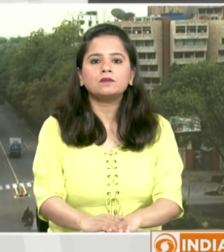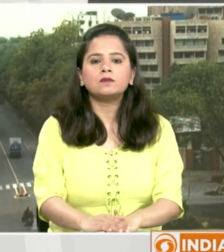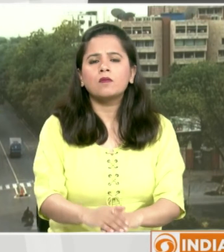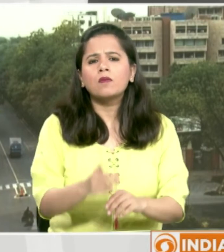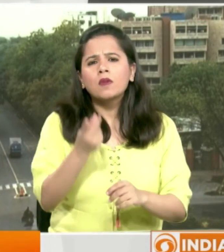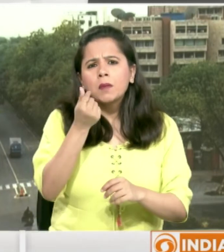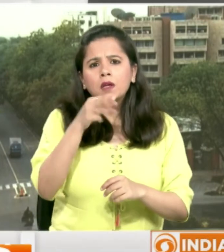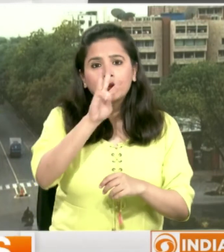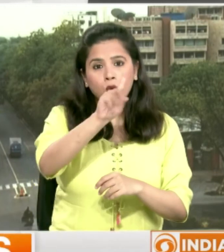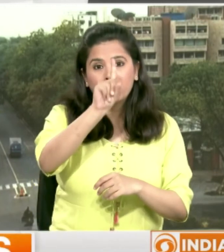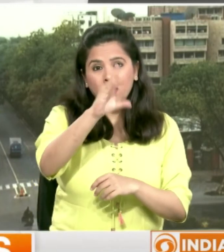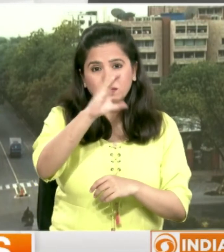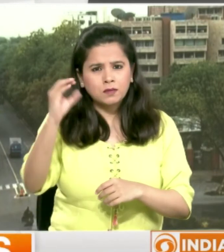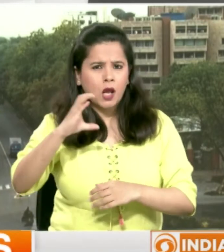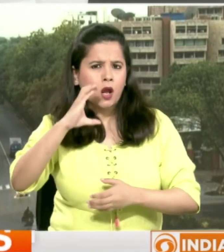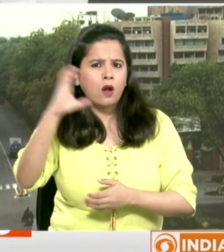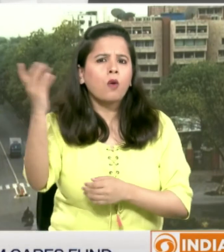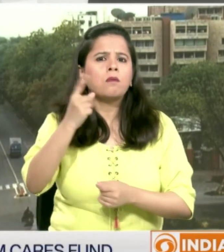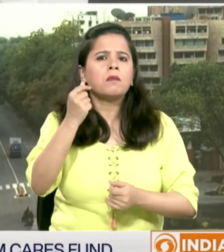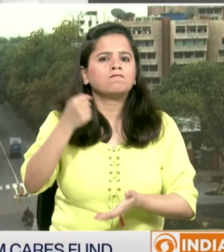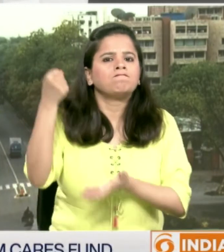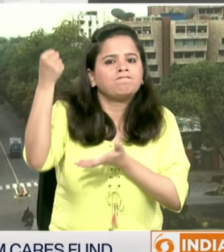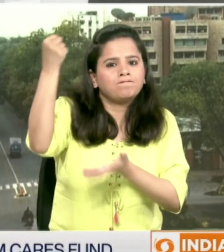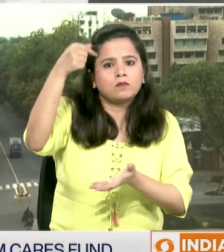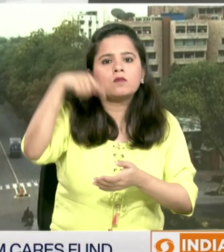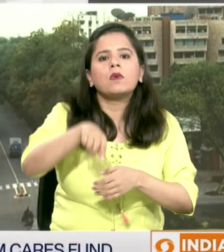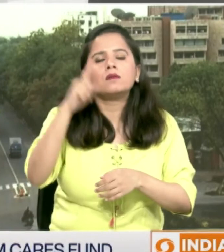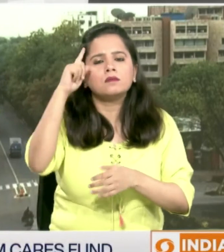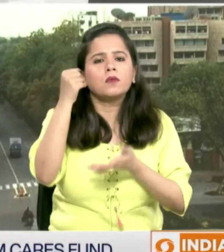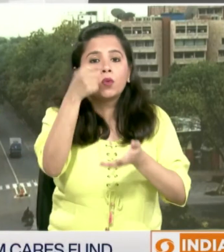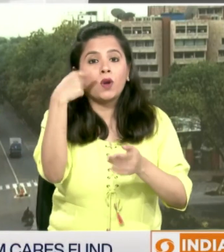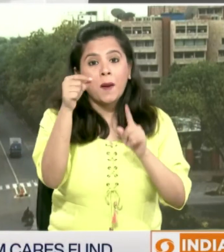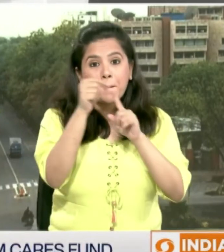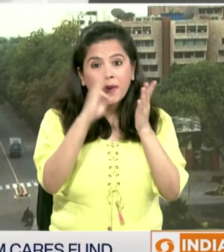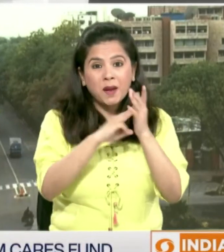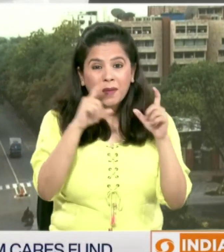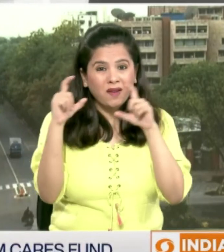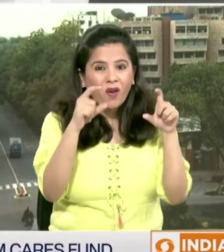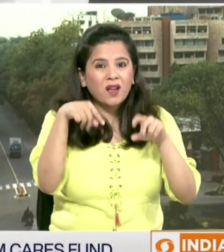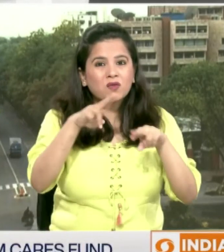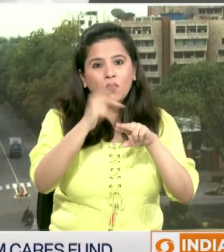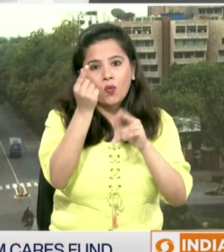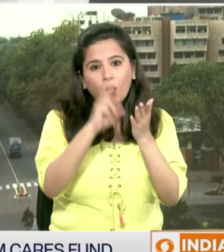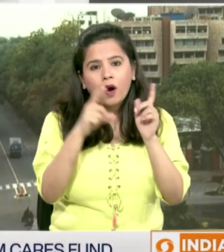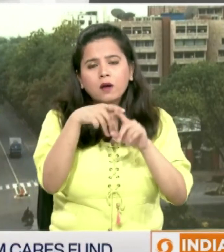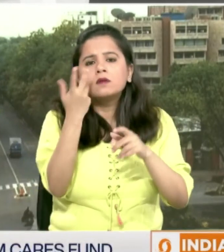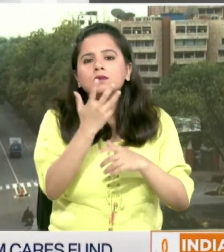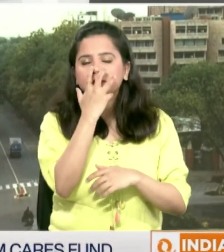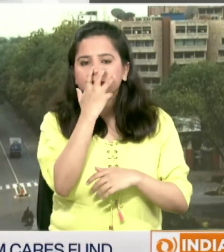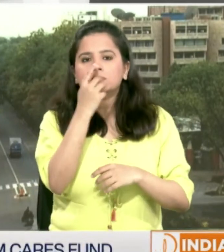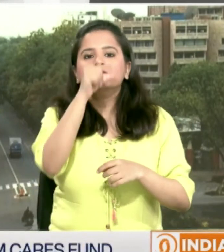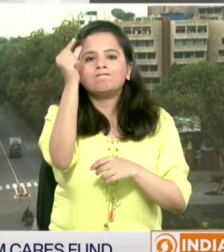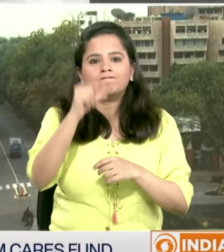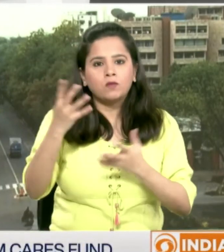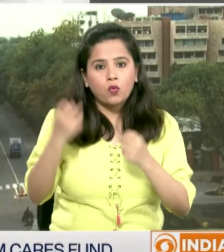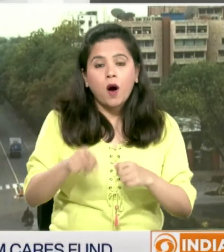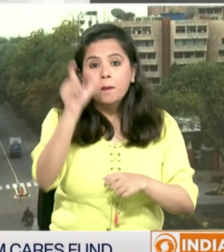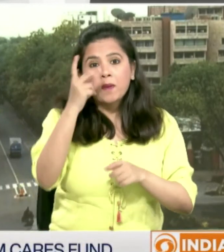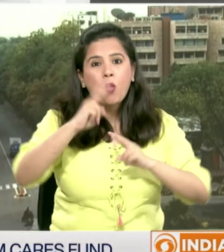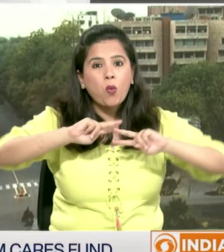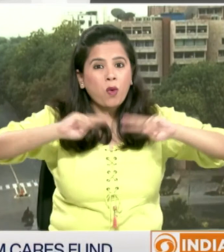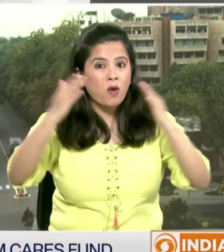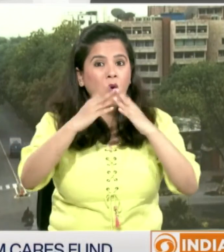Rupees 3,100 crore rupees allocated from the Prime Minister's CARES Fund for ventilators, migrant labourers and